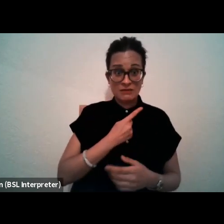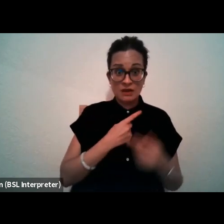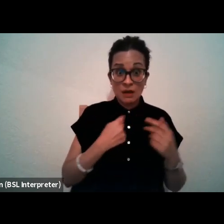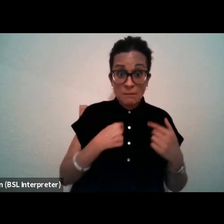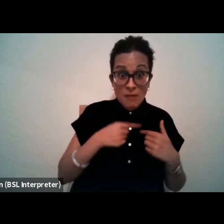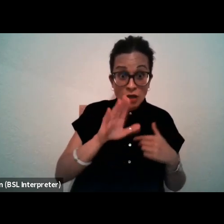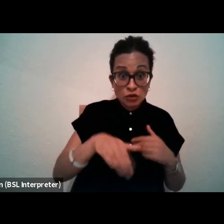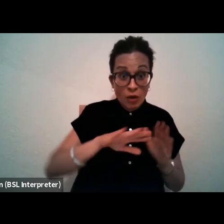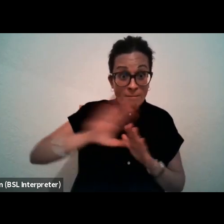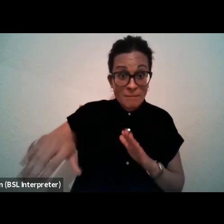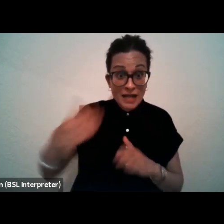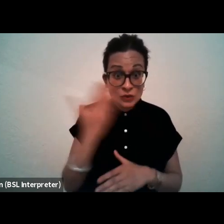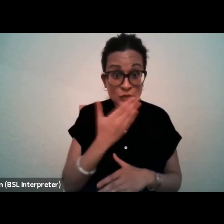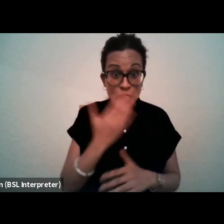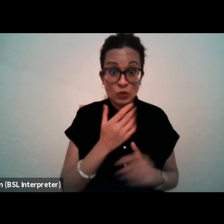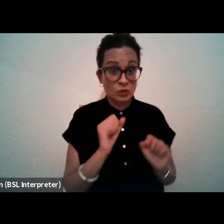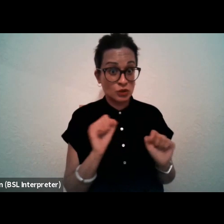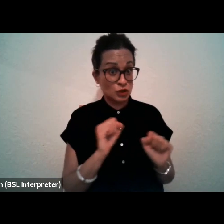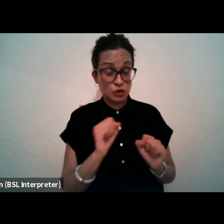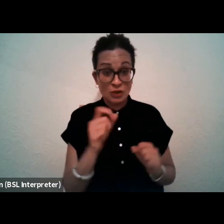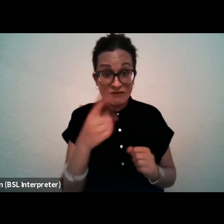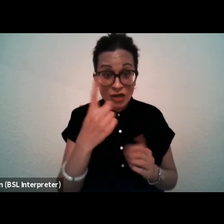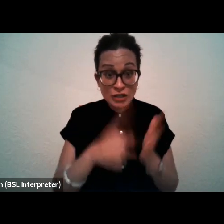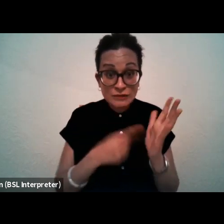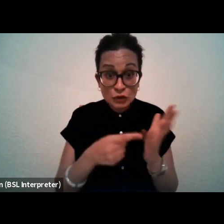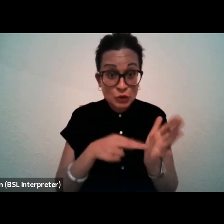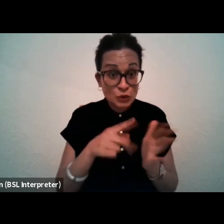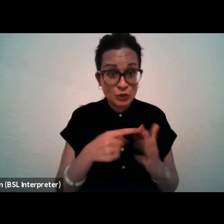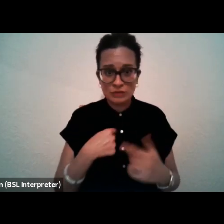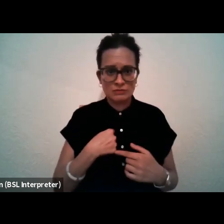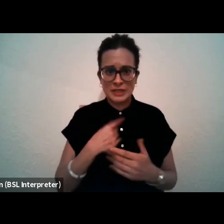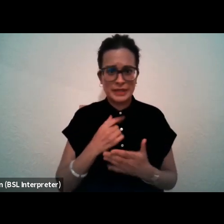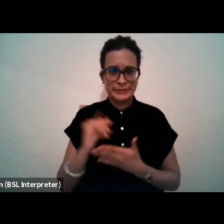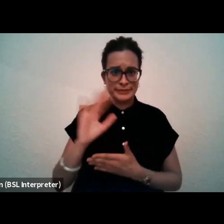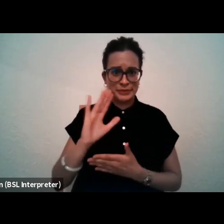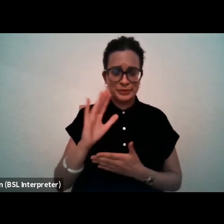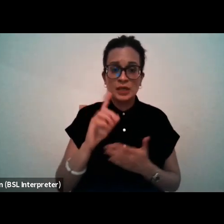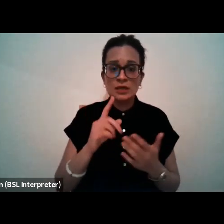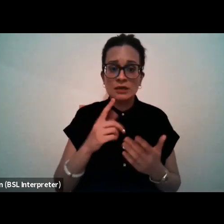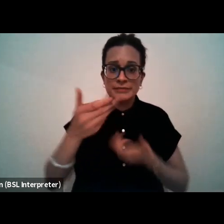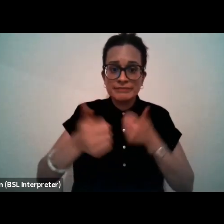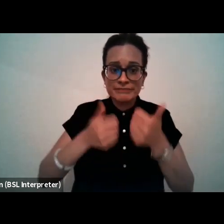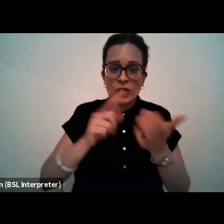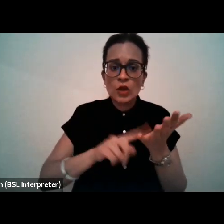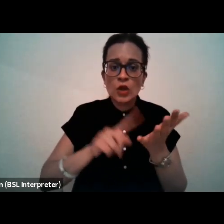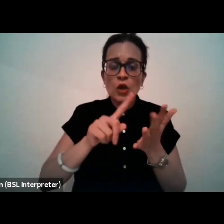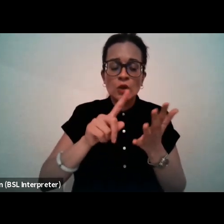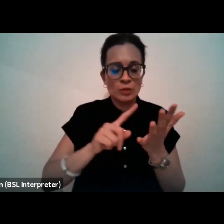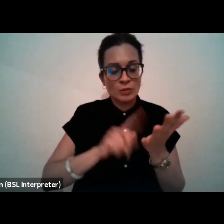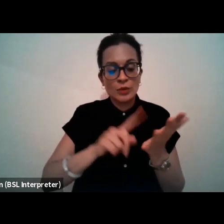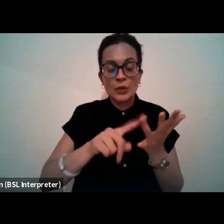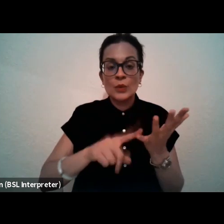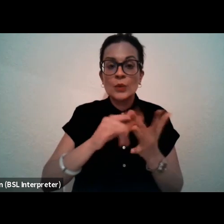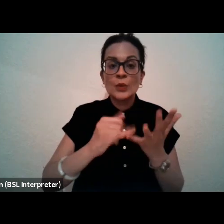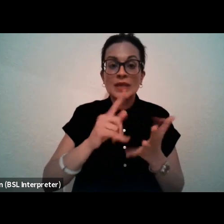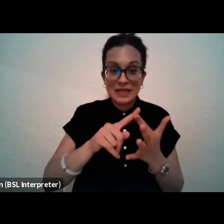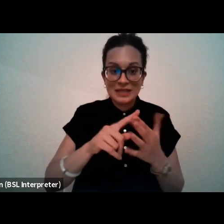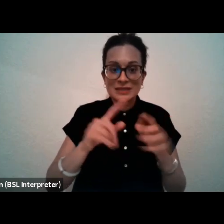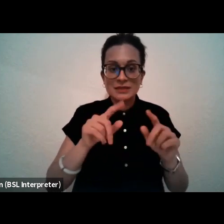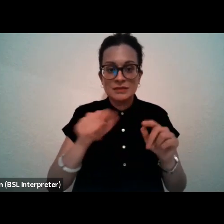child to school at the moment, or certainly not on the 1st of June. So shout out to Louise Raw, who says that Eton, Harrow and